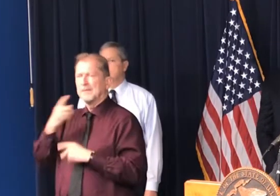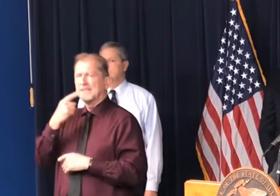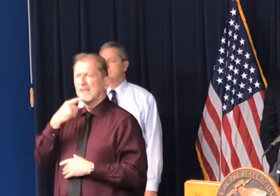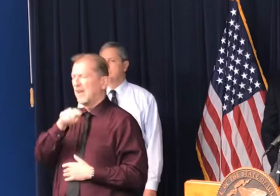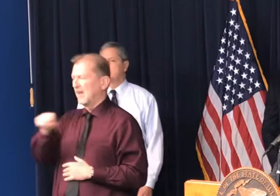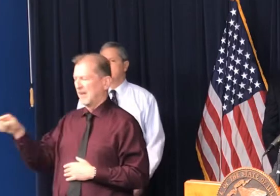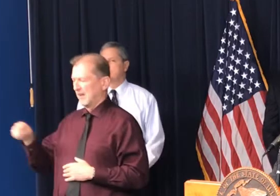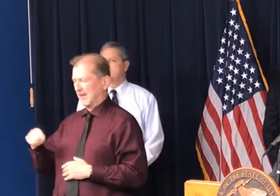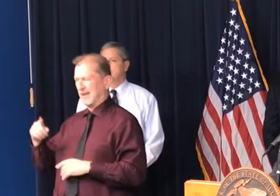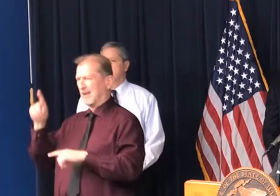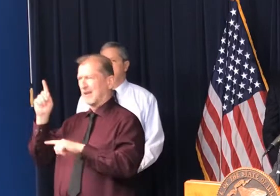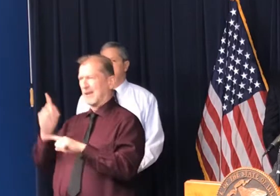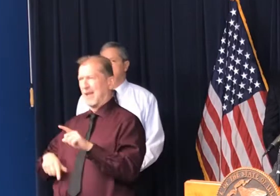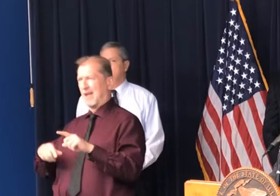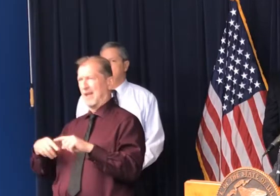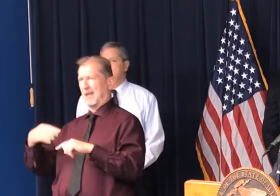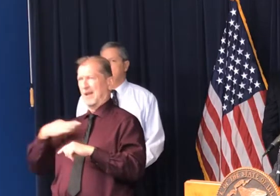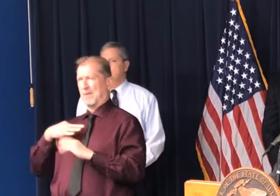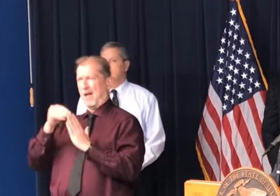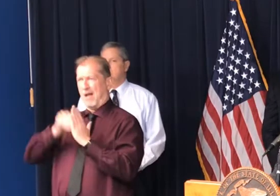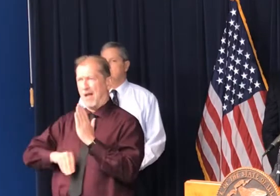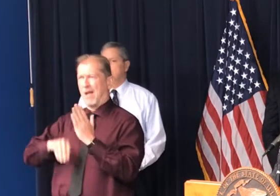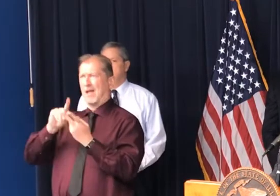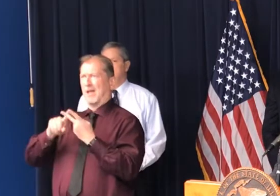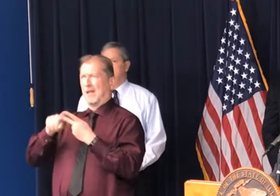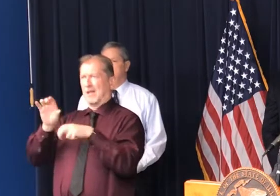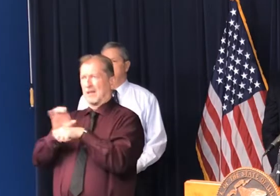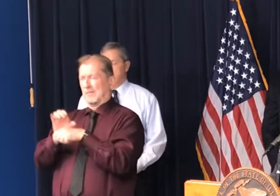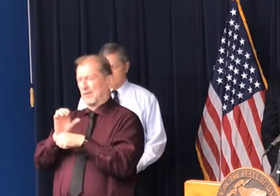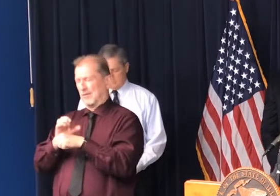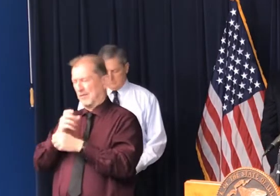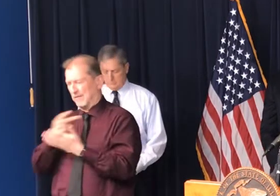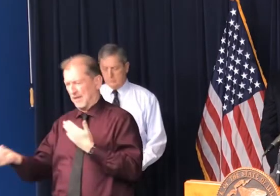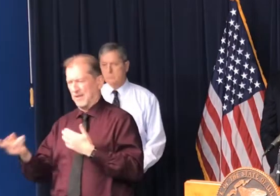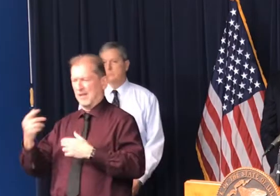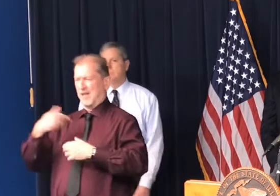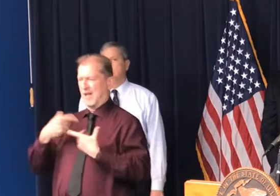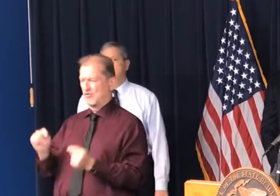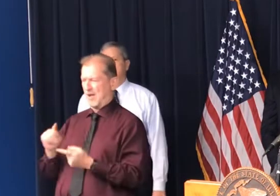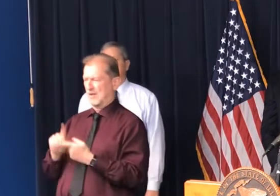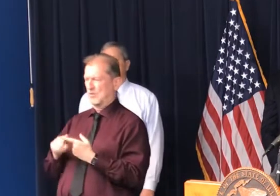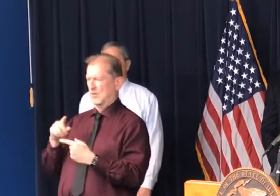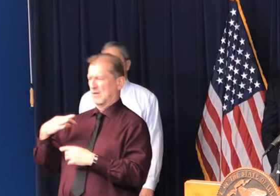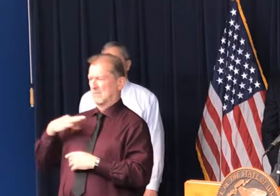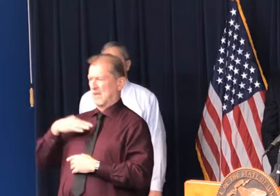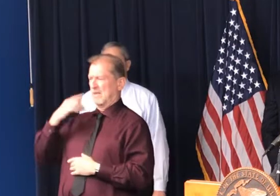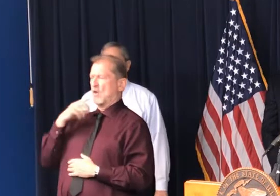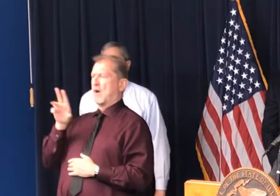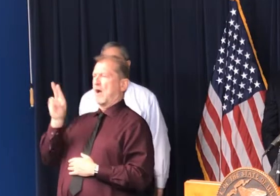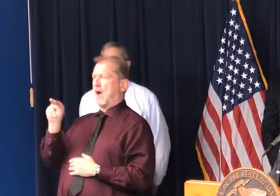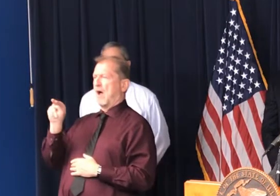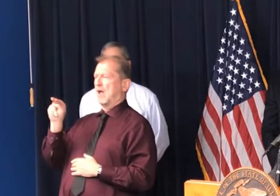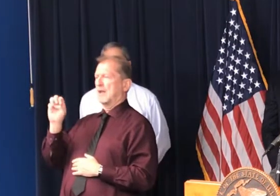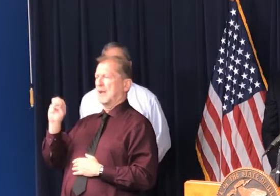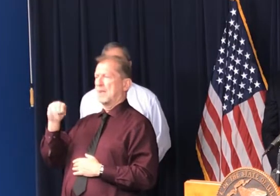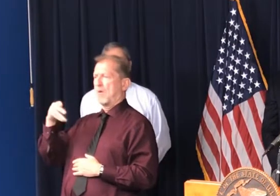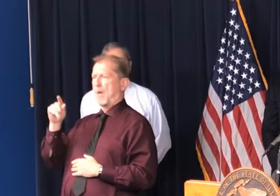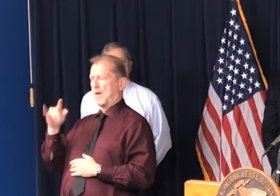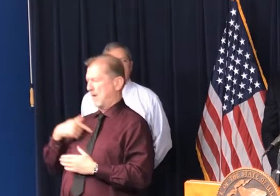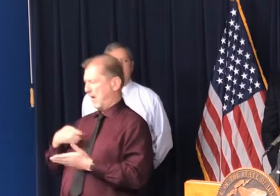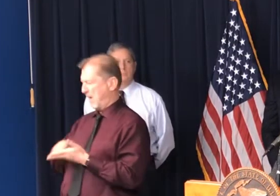people saying it's still a complete mess. They're getting error messages all the time. They can't get through. I mean, it doesn't sound like enough has been